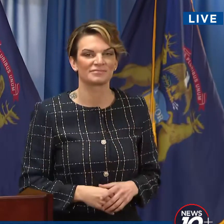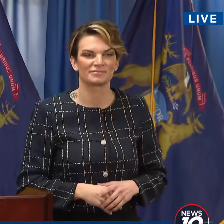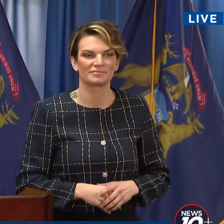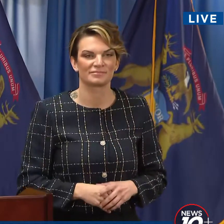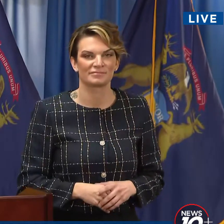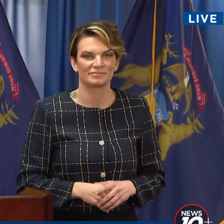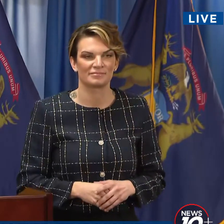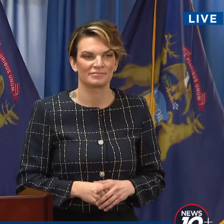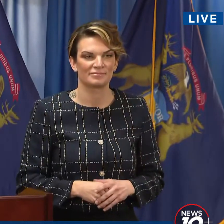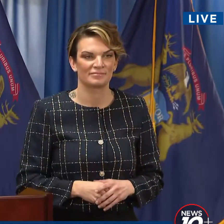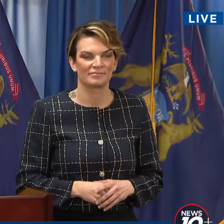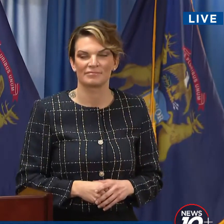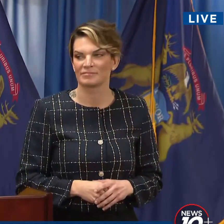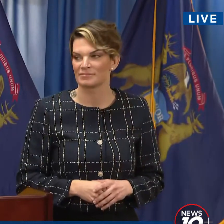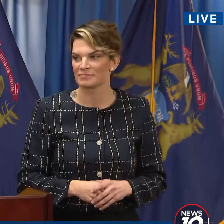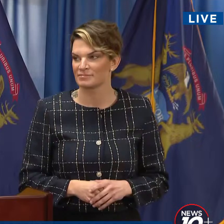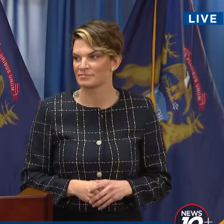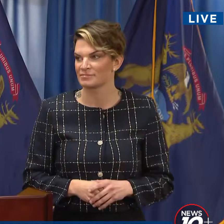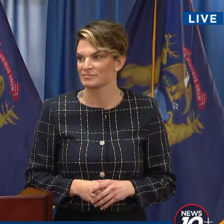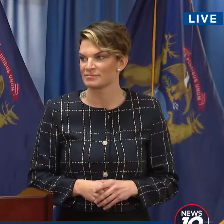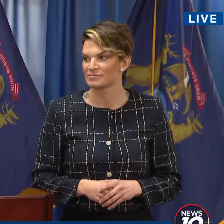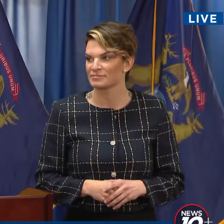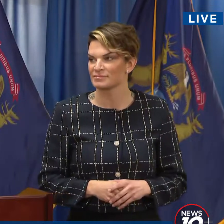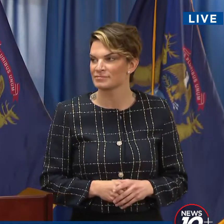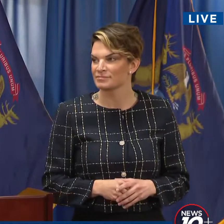them. Secretary, Yeah.